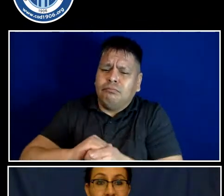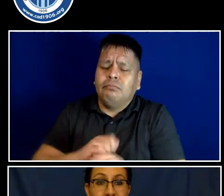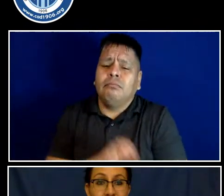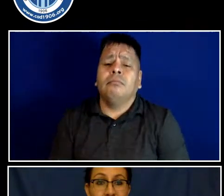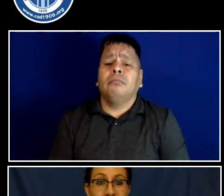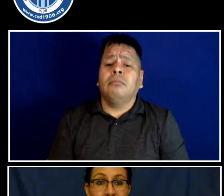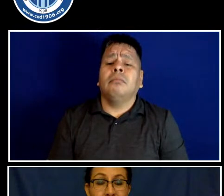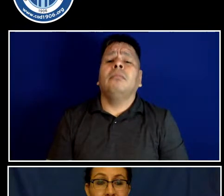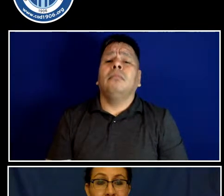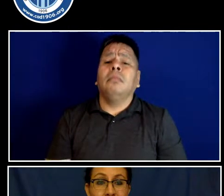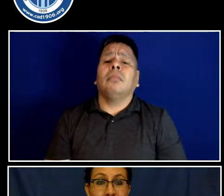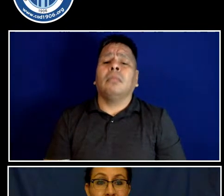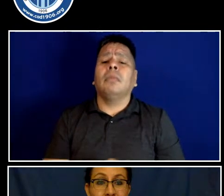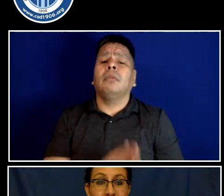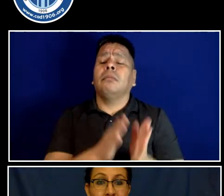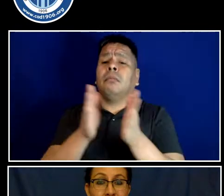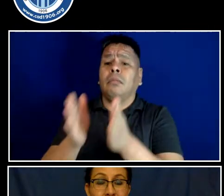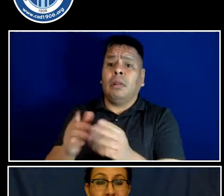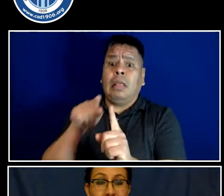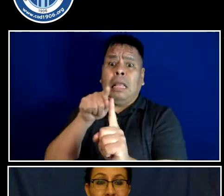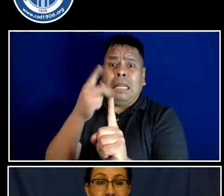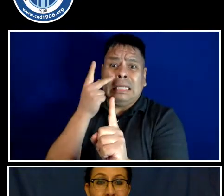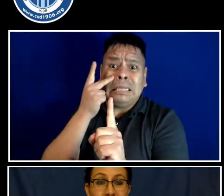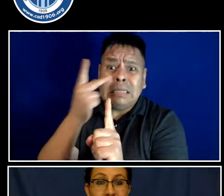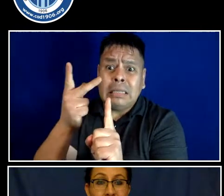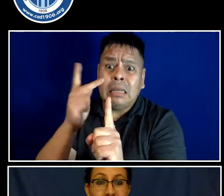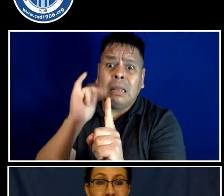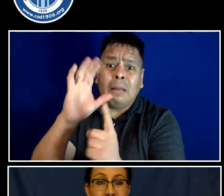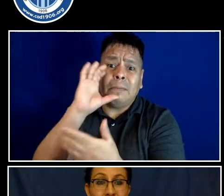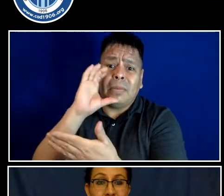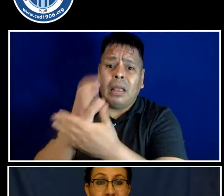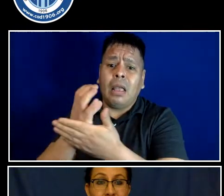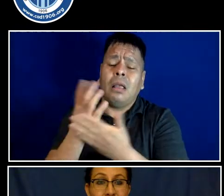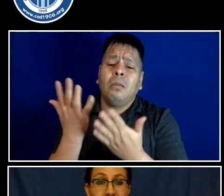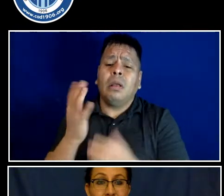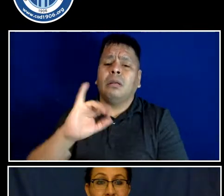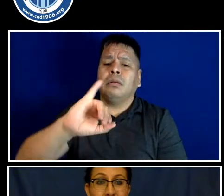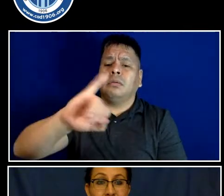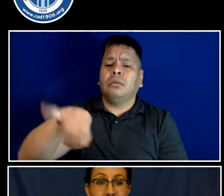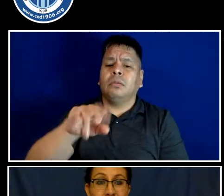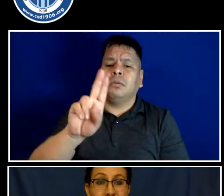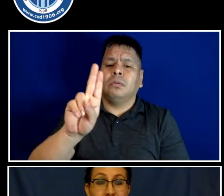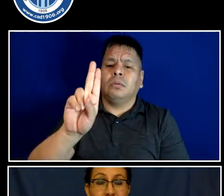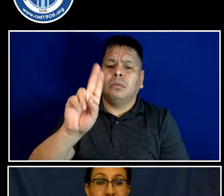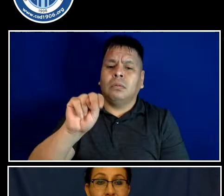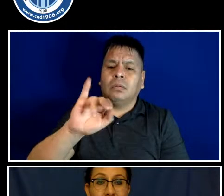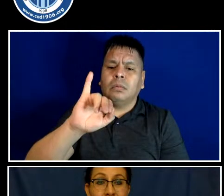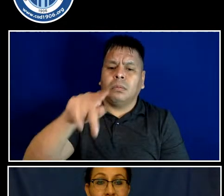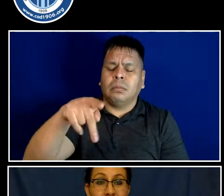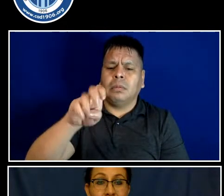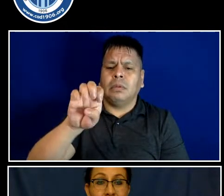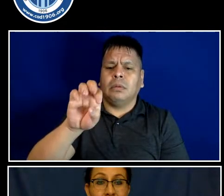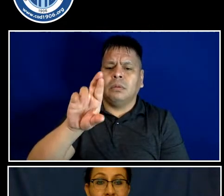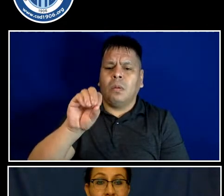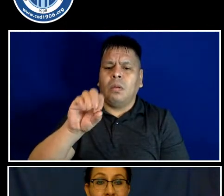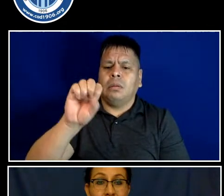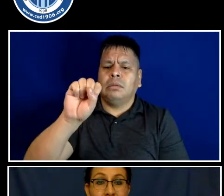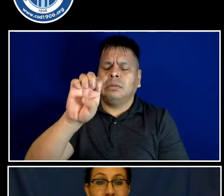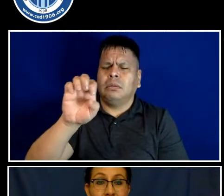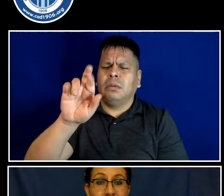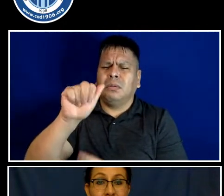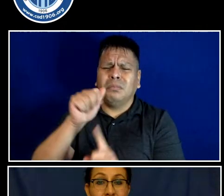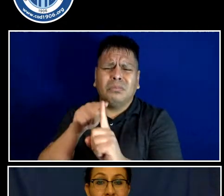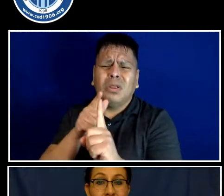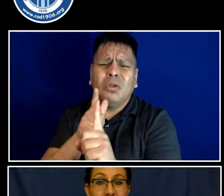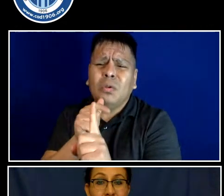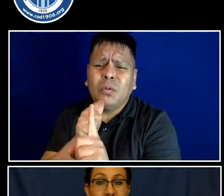brown, people of color communities that are coming together hand in hand with this aim. Now we're showing